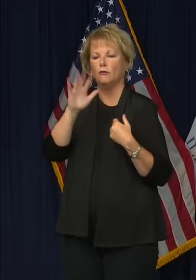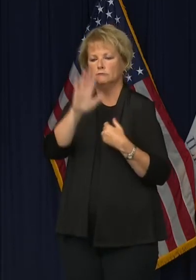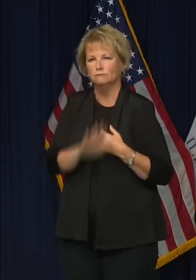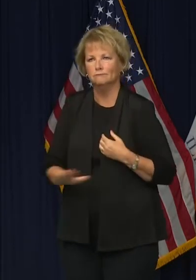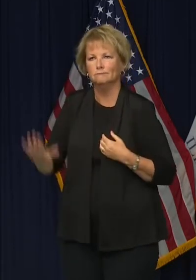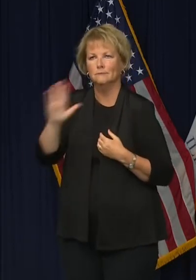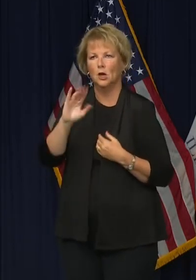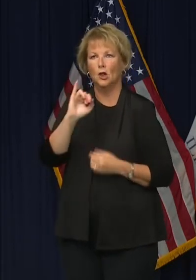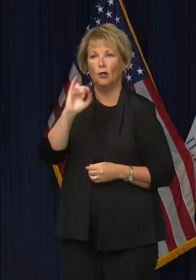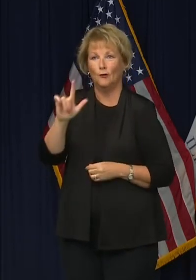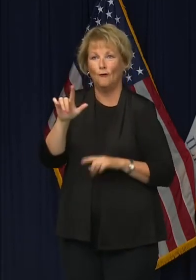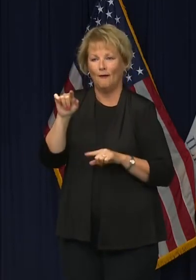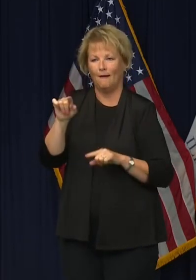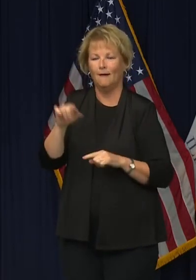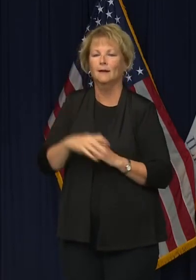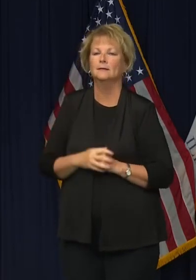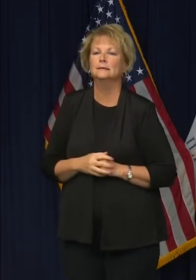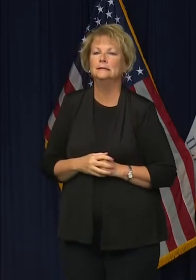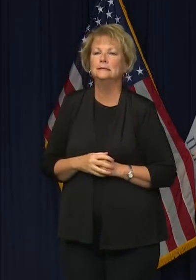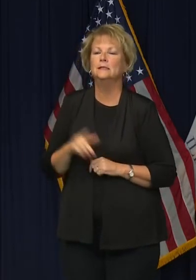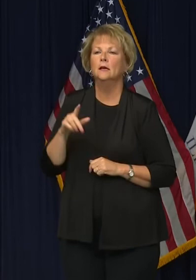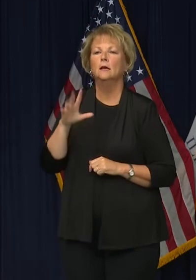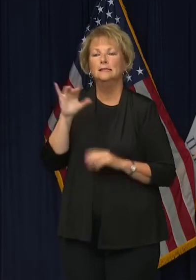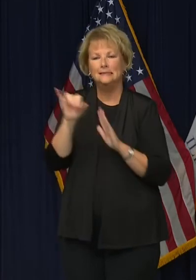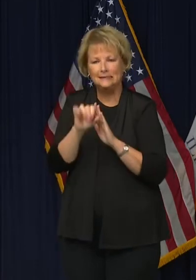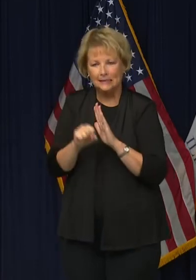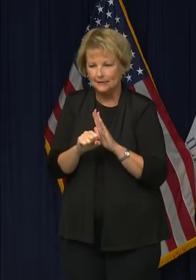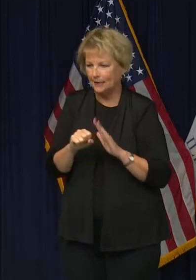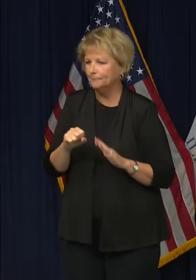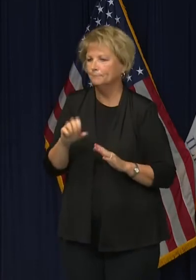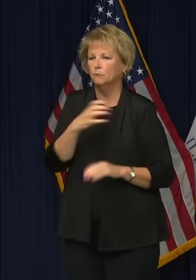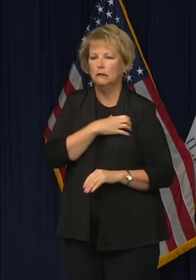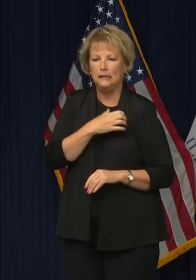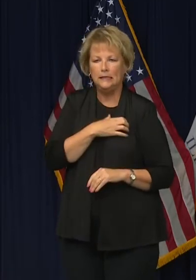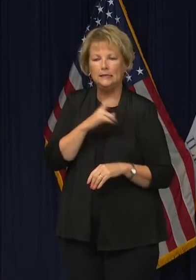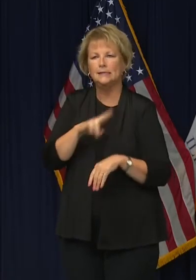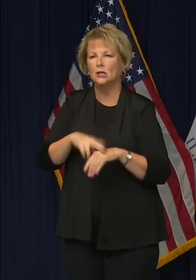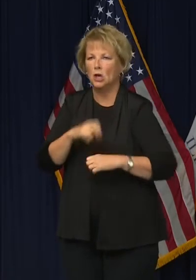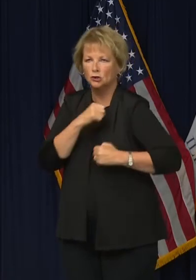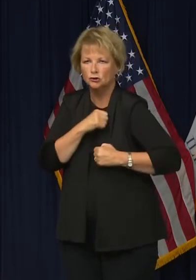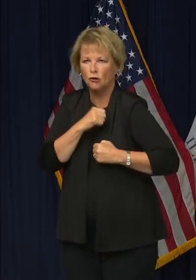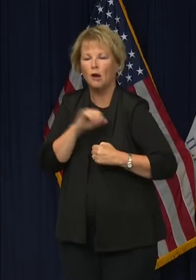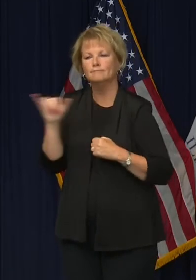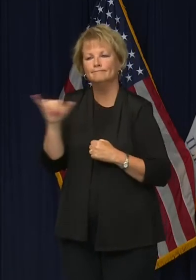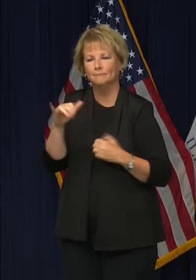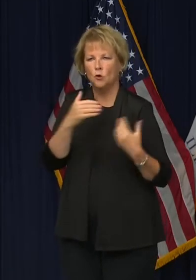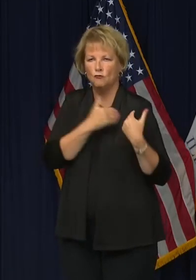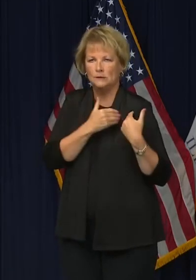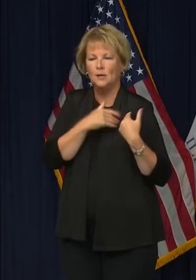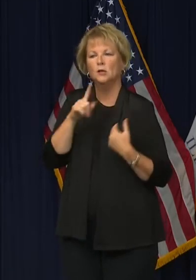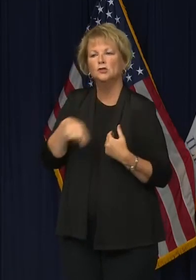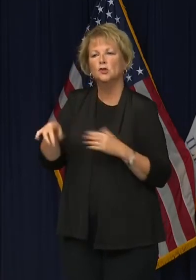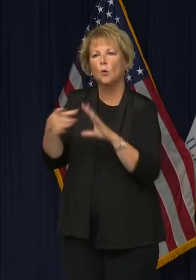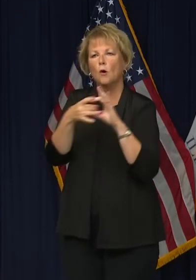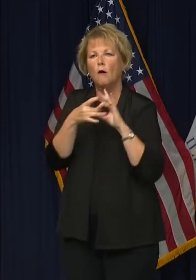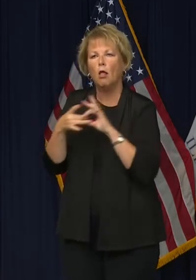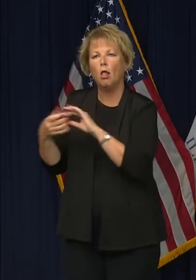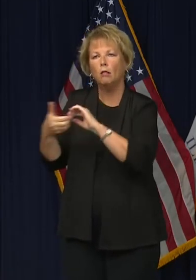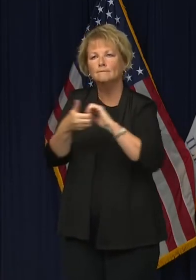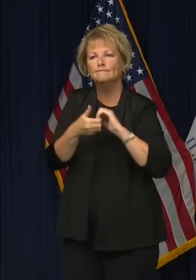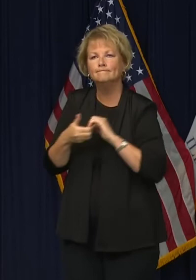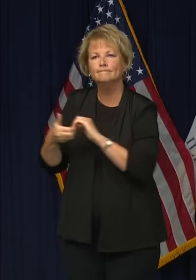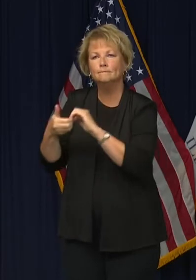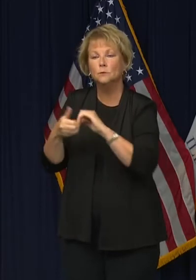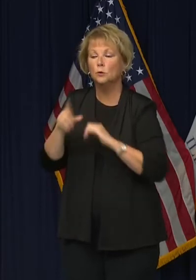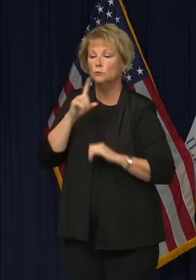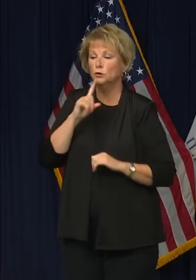across our state, and so do state police, and so do the National Guard. And so we're working together hand in hand to make